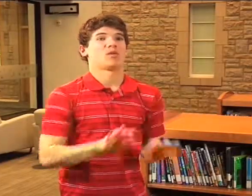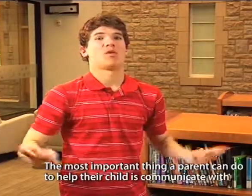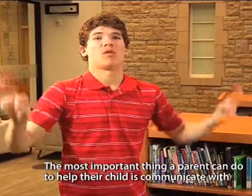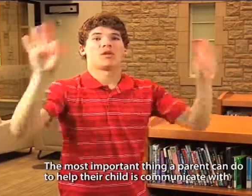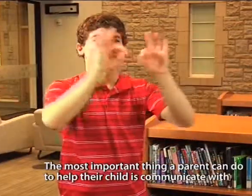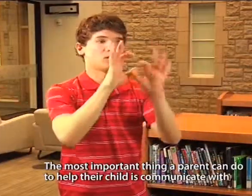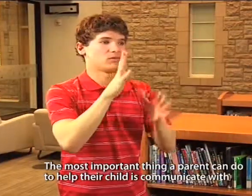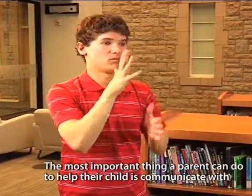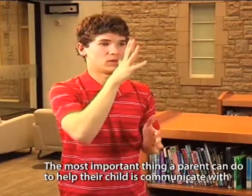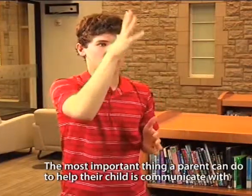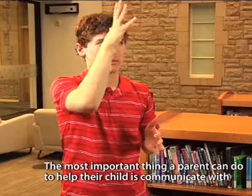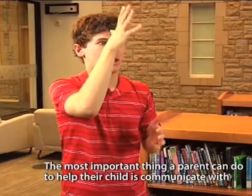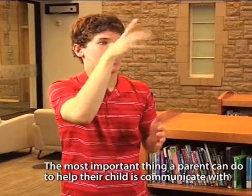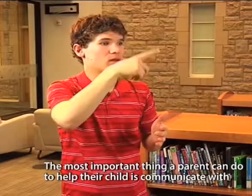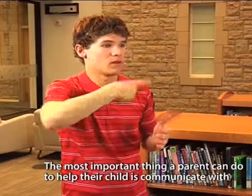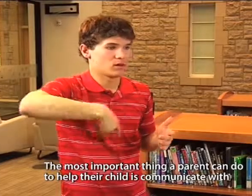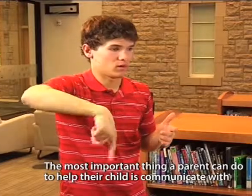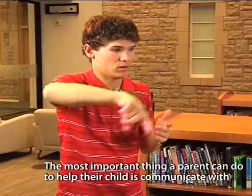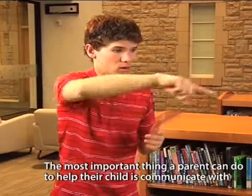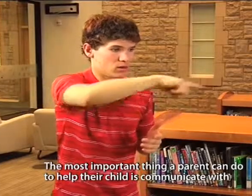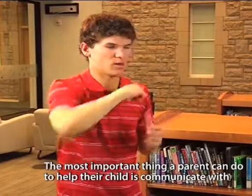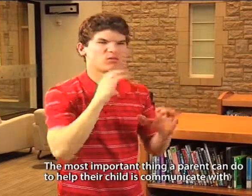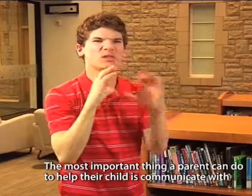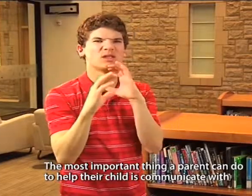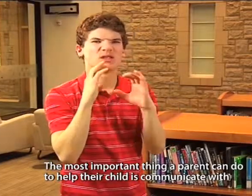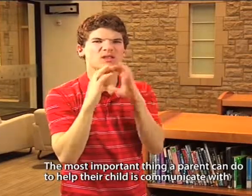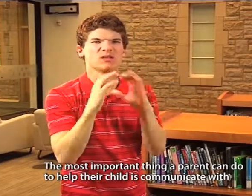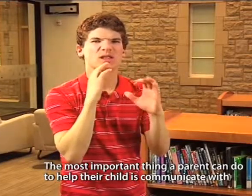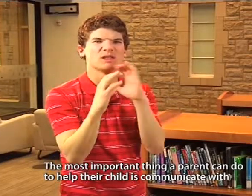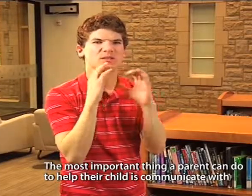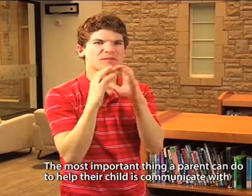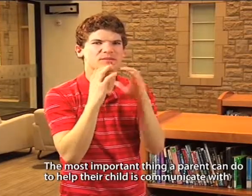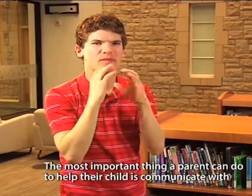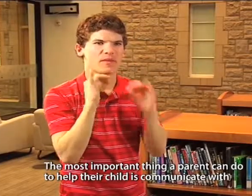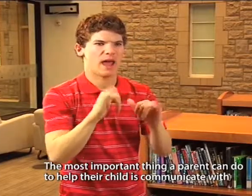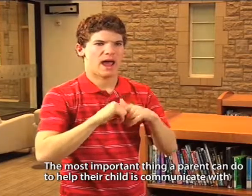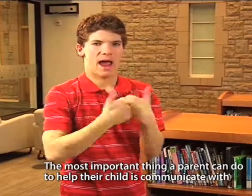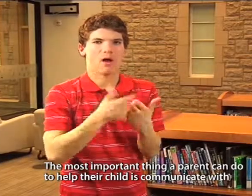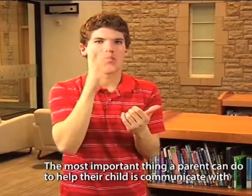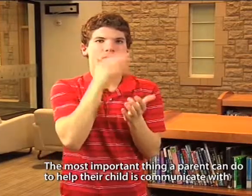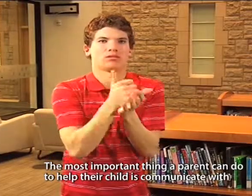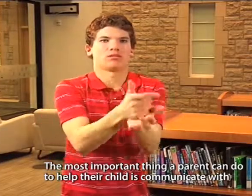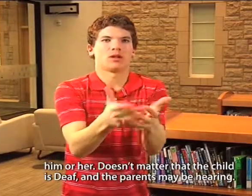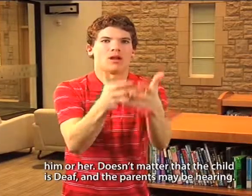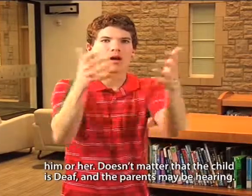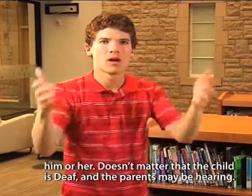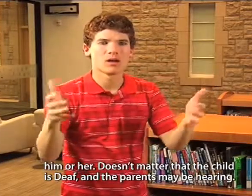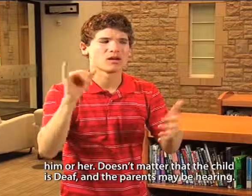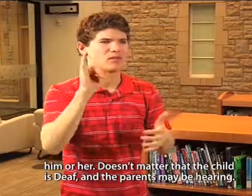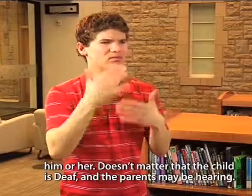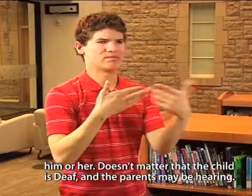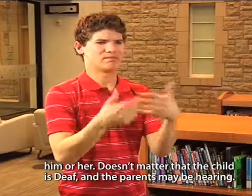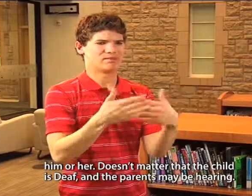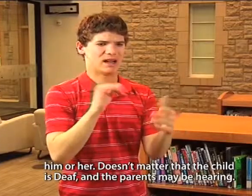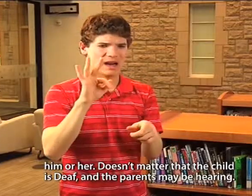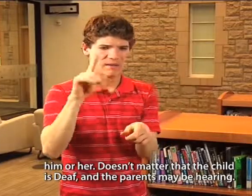The most important thing a parent can do to help their child is communicate with him or her. It doesn't